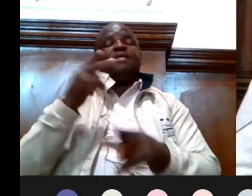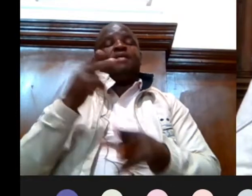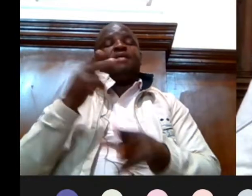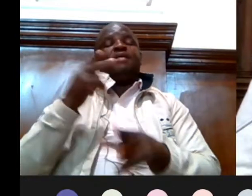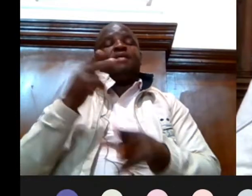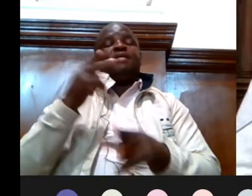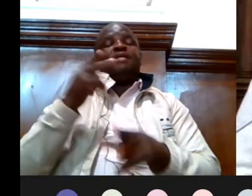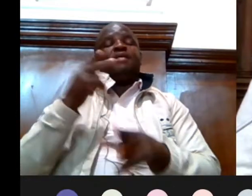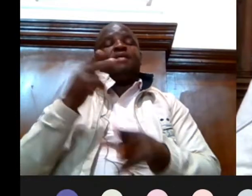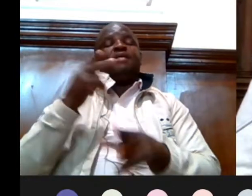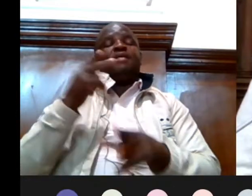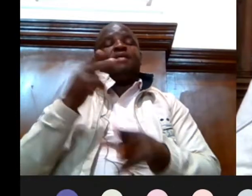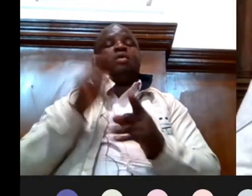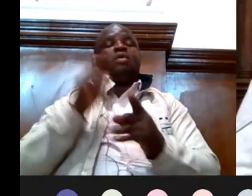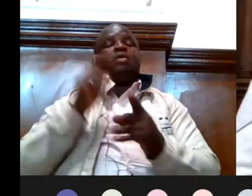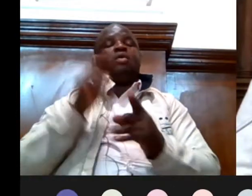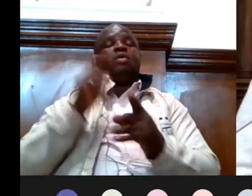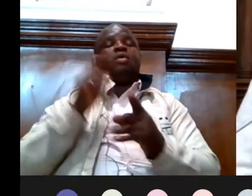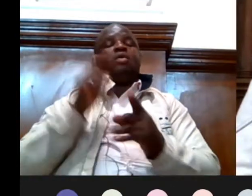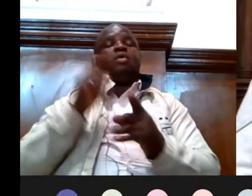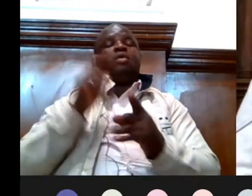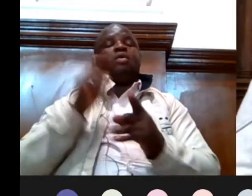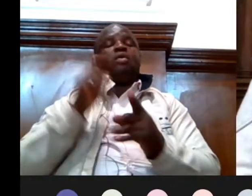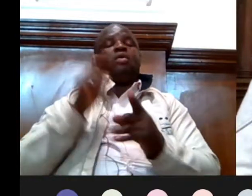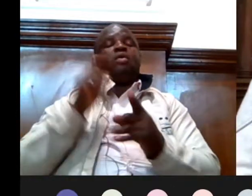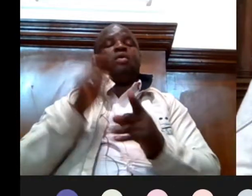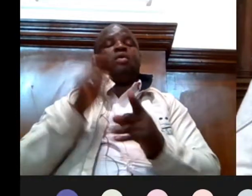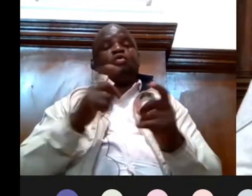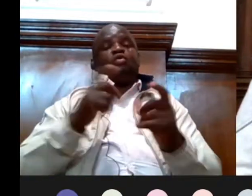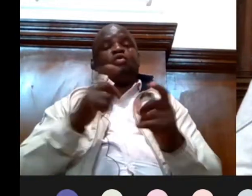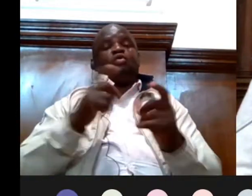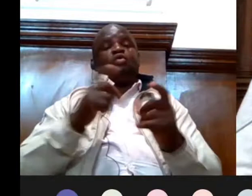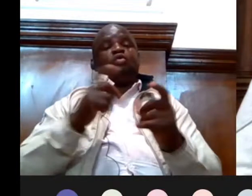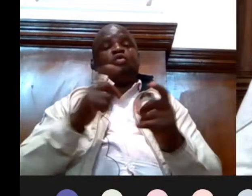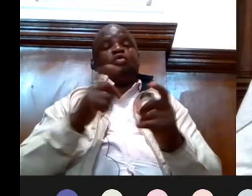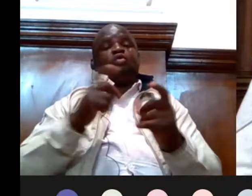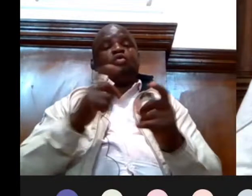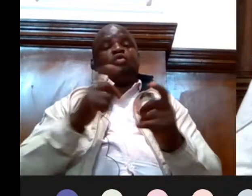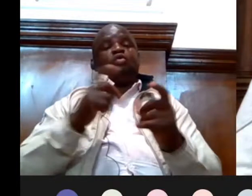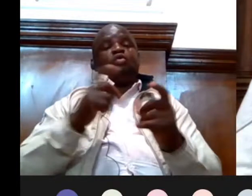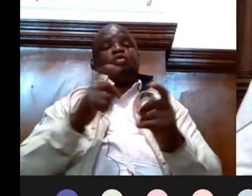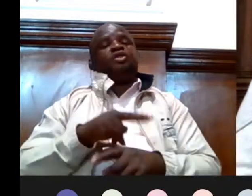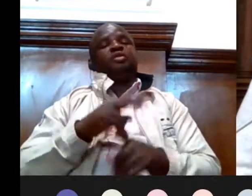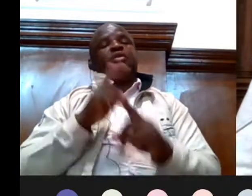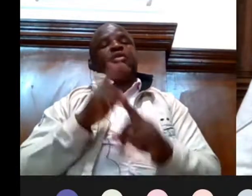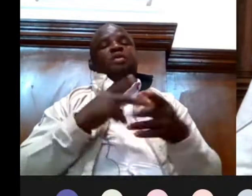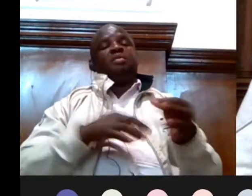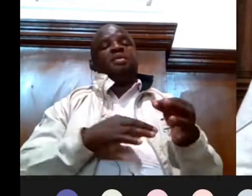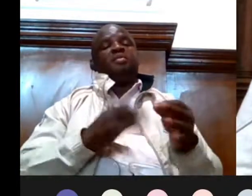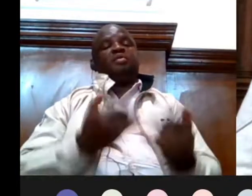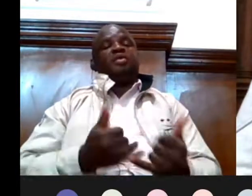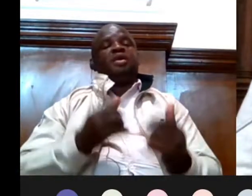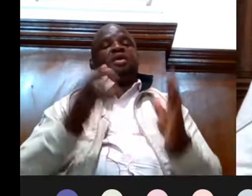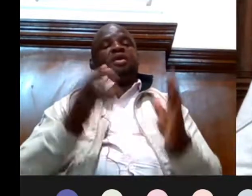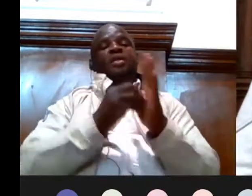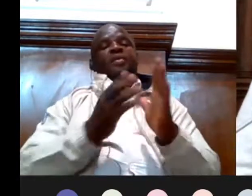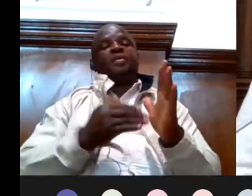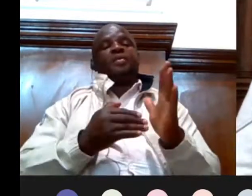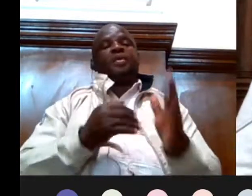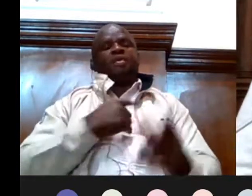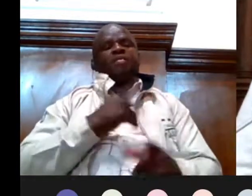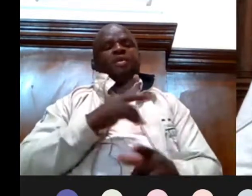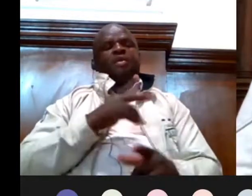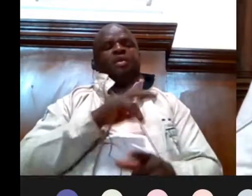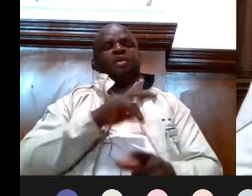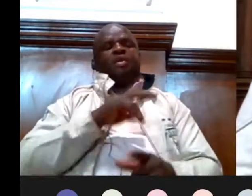mandates, as well as reports by the committees. And I see they're not on today's order paper. Why has it